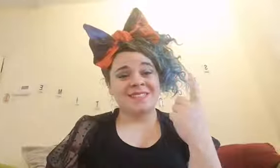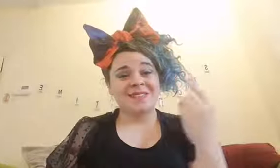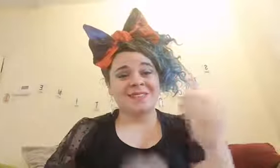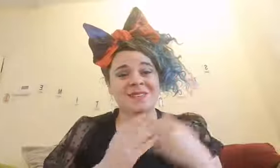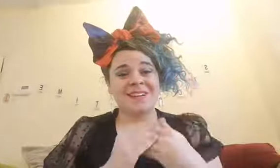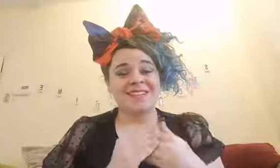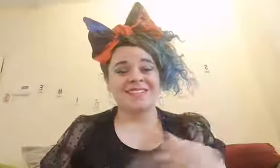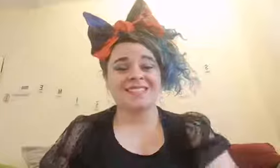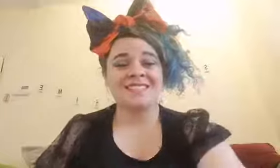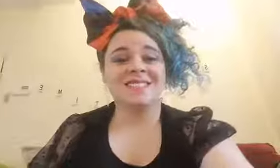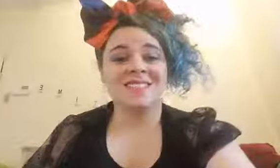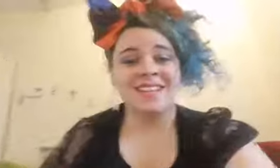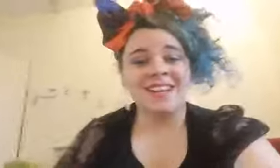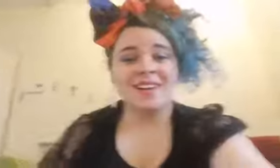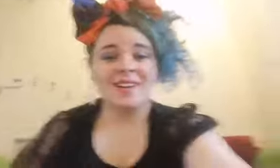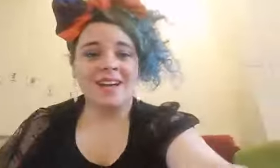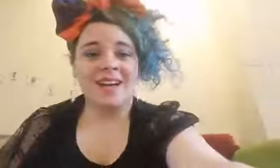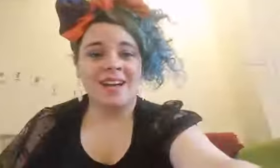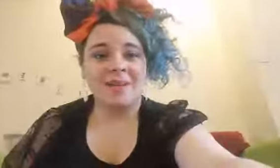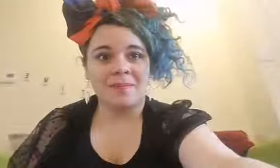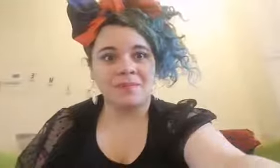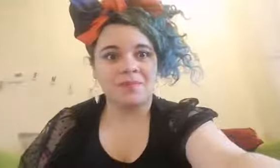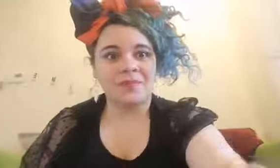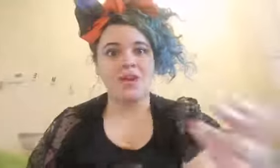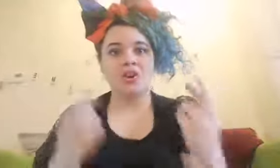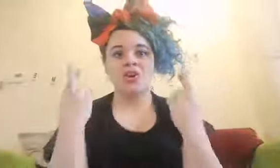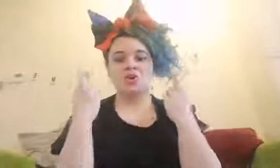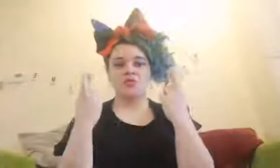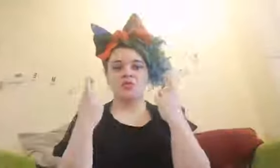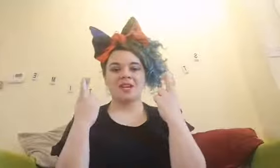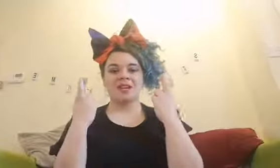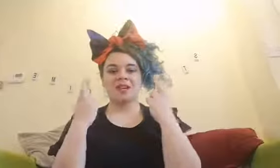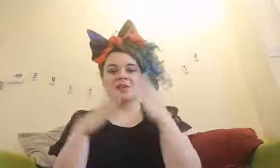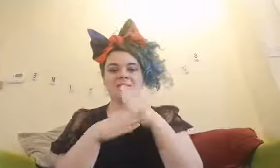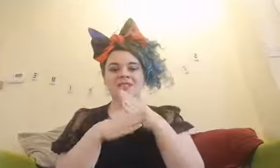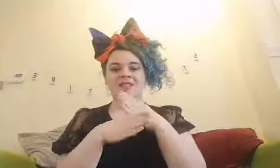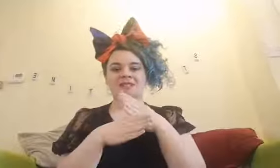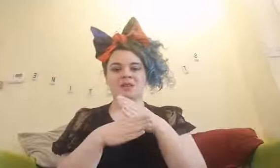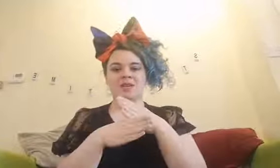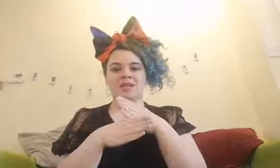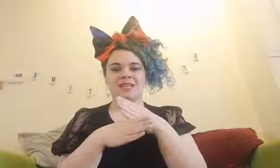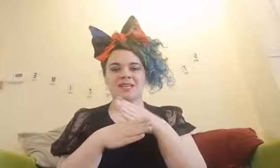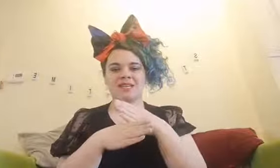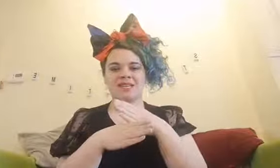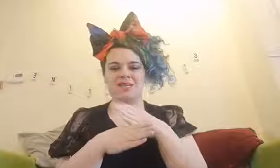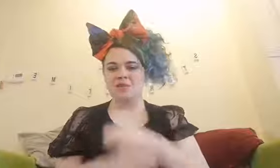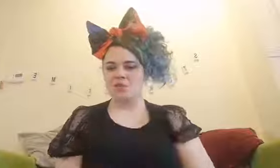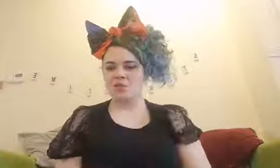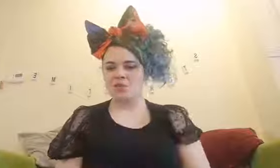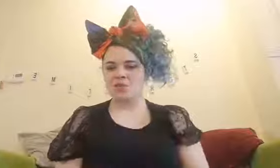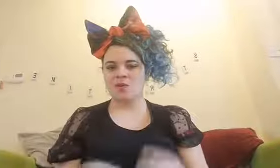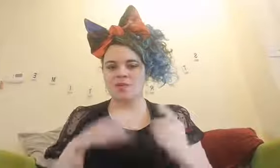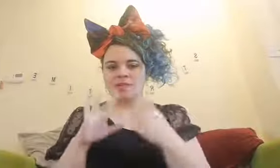see who joins. I am really hoping this is working. Oh, I